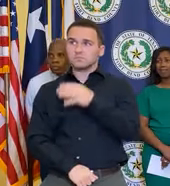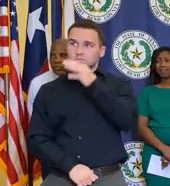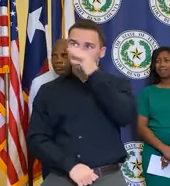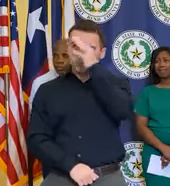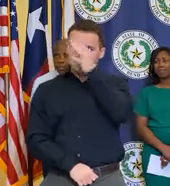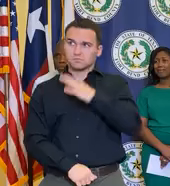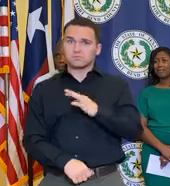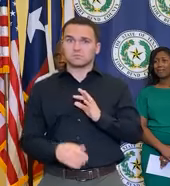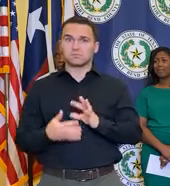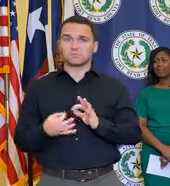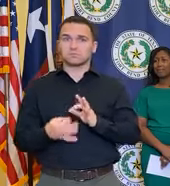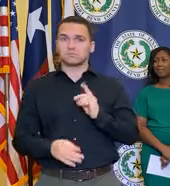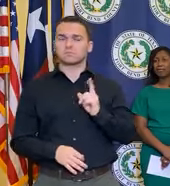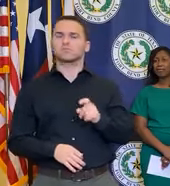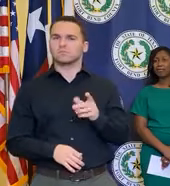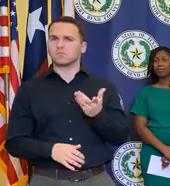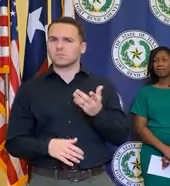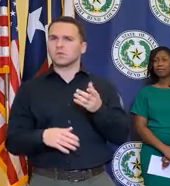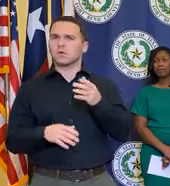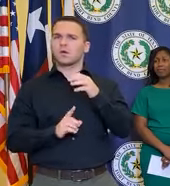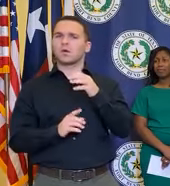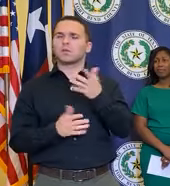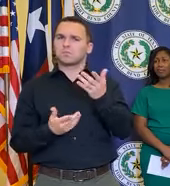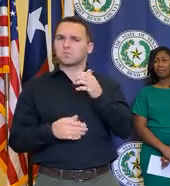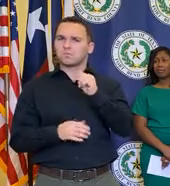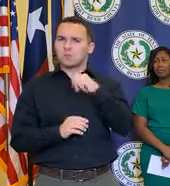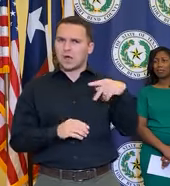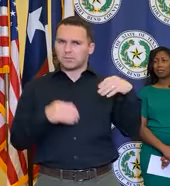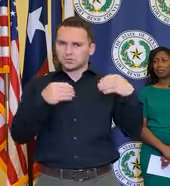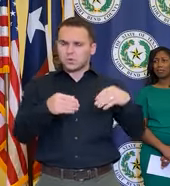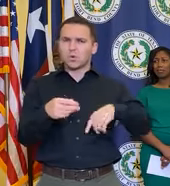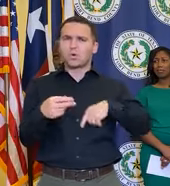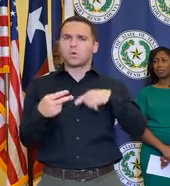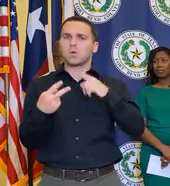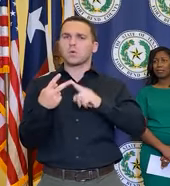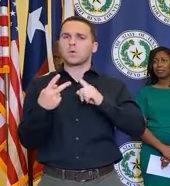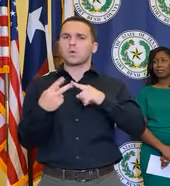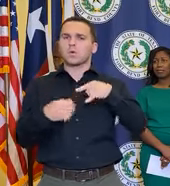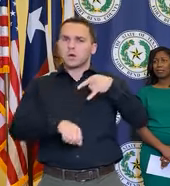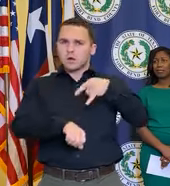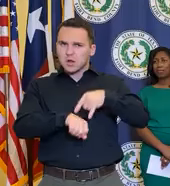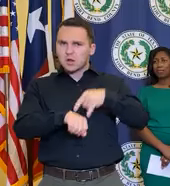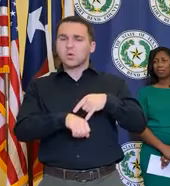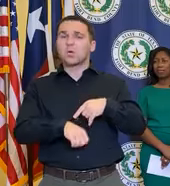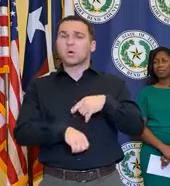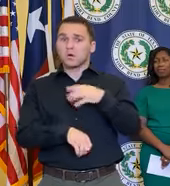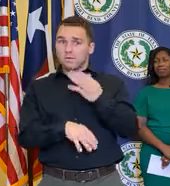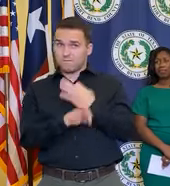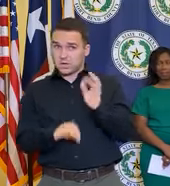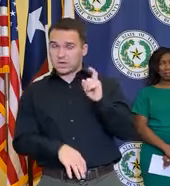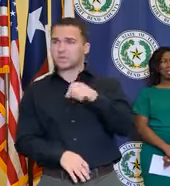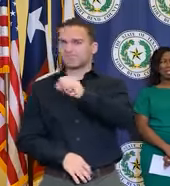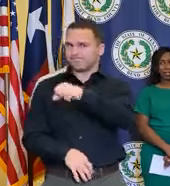Obviously, it's going to be launching from App Store and for Android, and both. That's a free application? Absolutely,